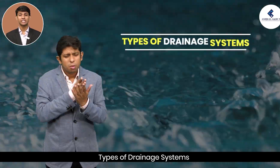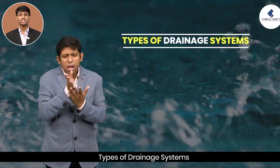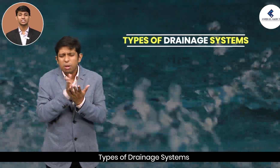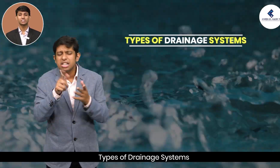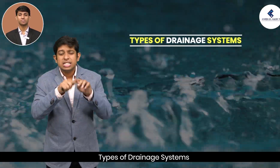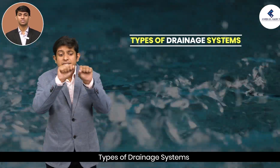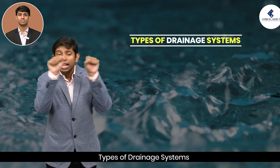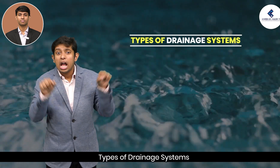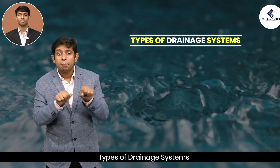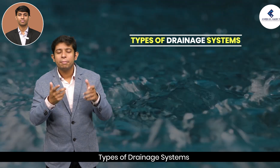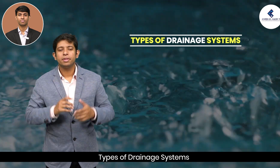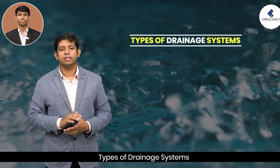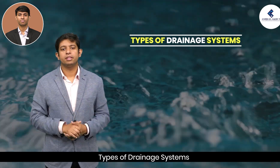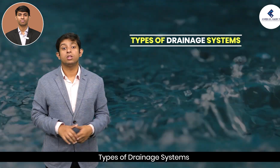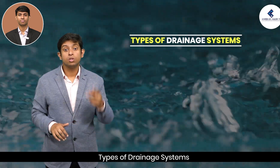Types of drainage systems: